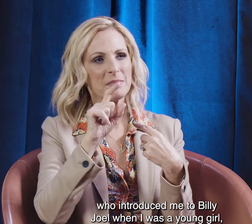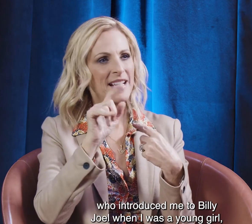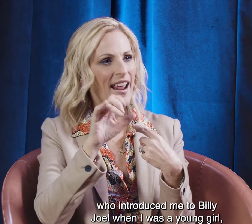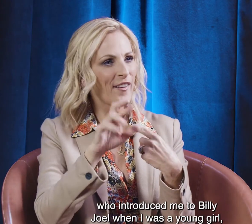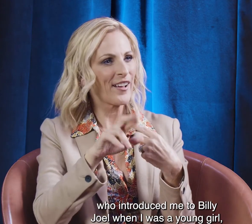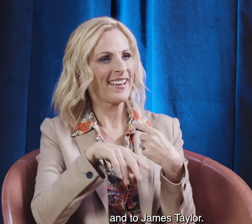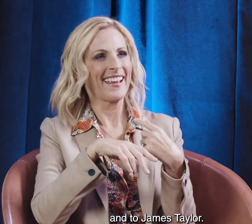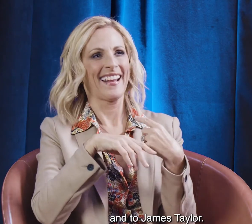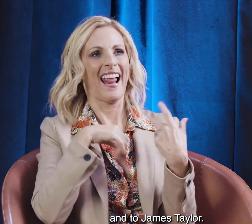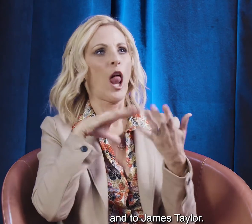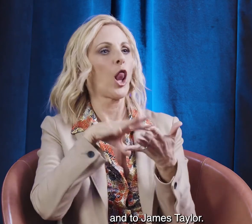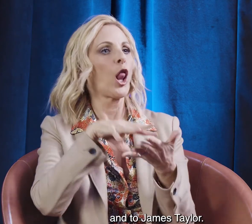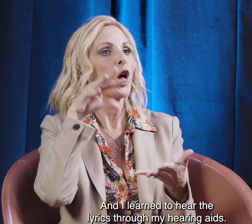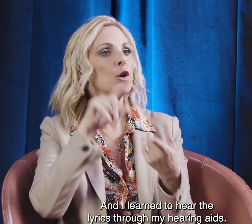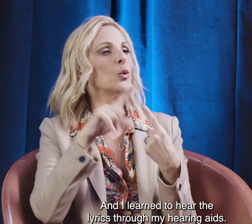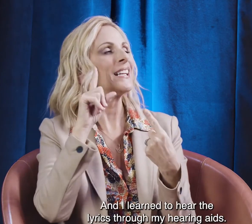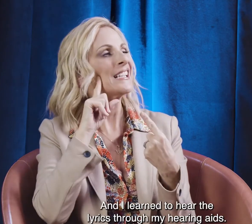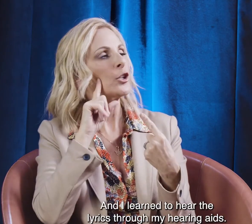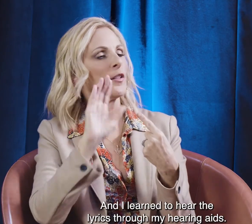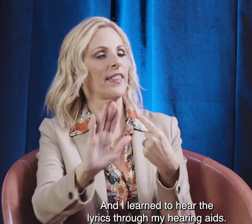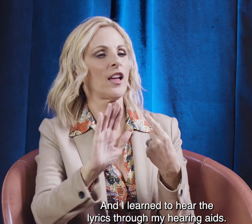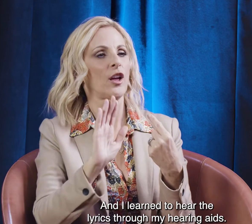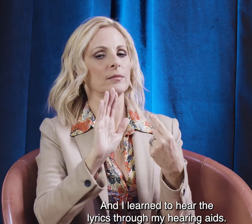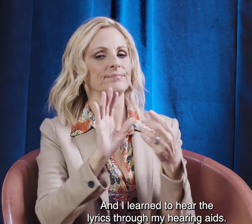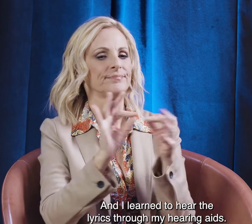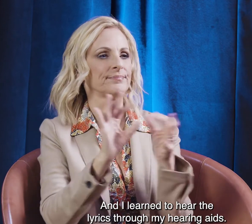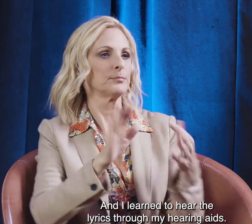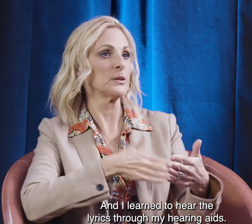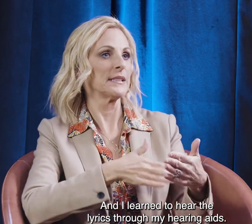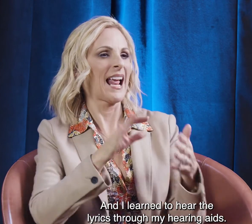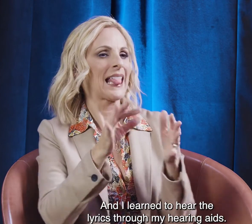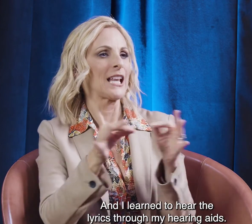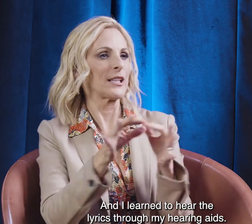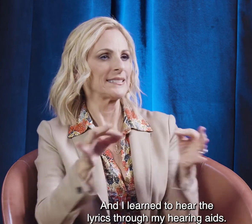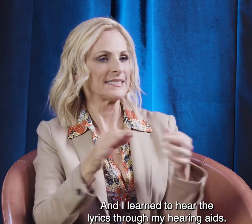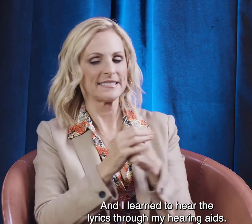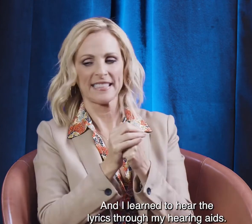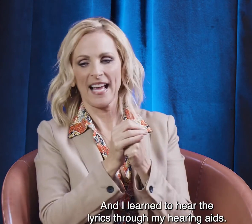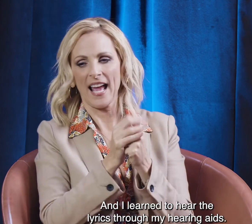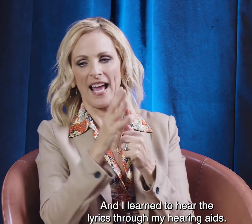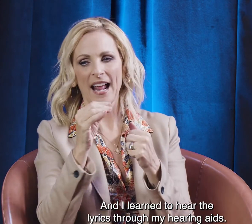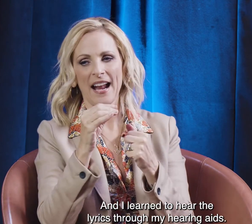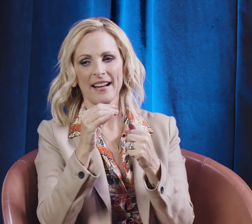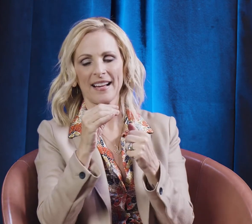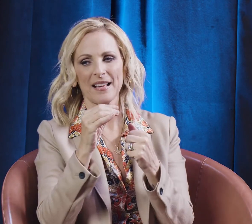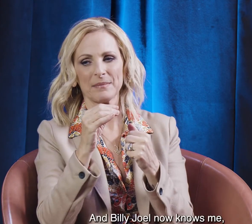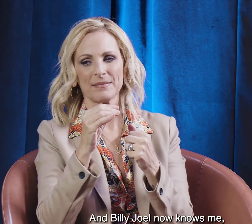girl, and to James Taylor, and I learned to hear the lyrics through my hearing aids.